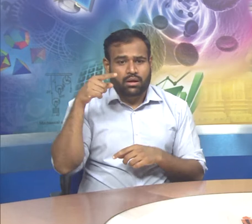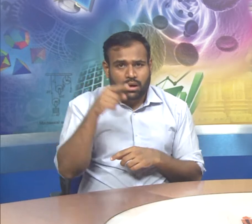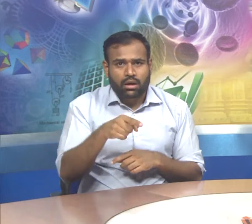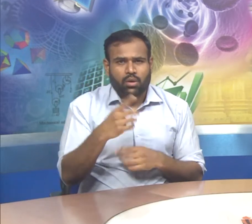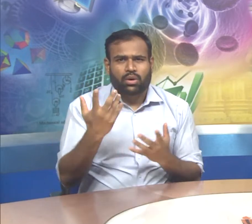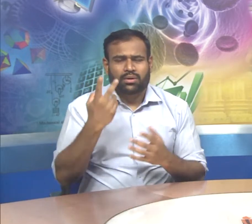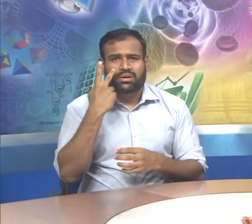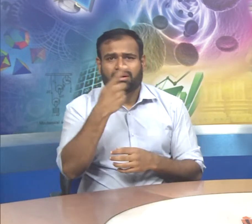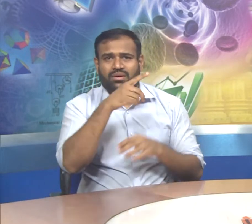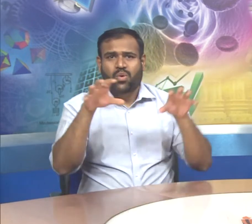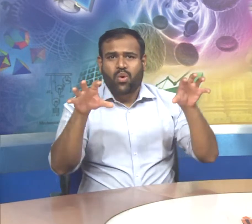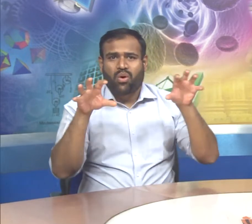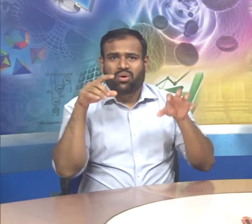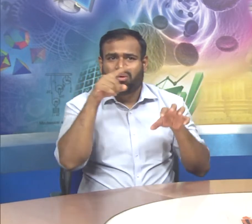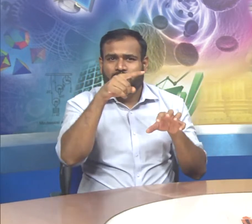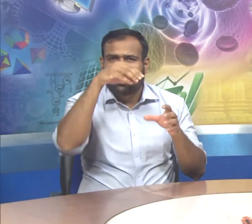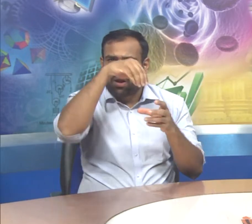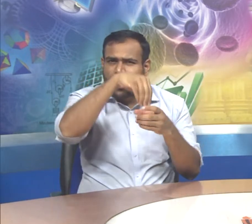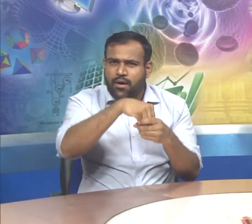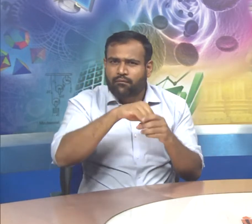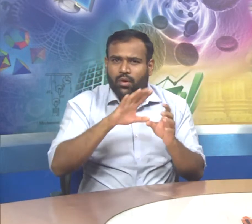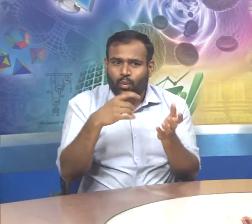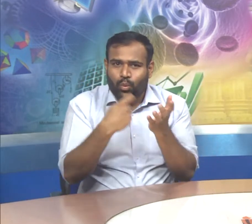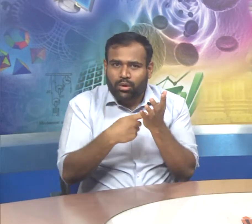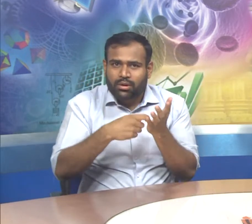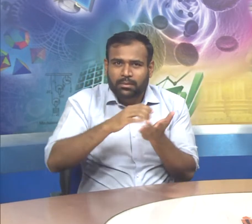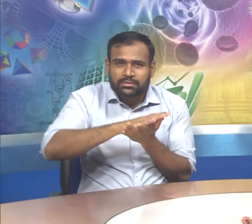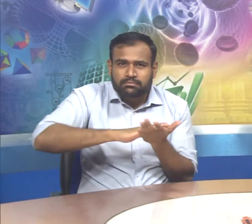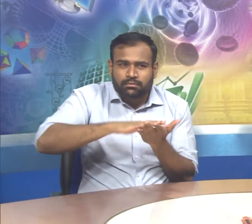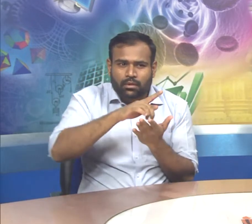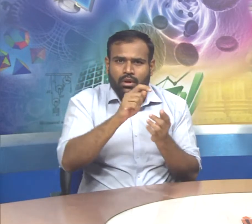Case related to writs which involves